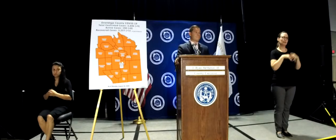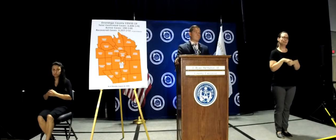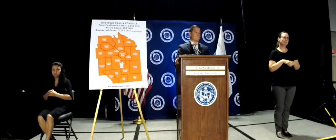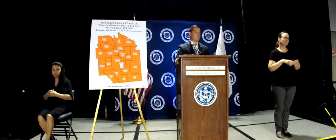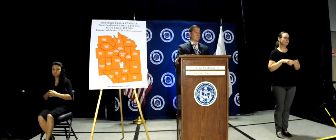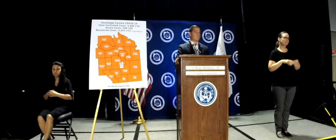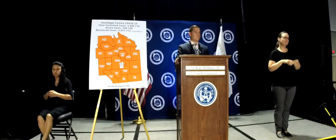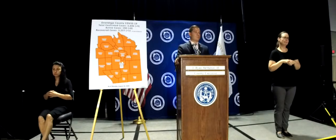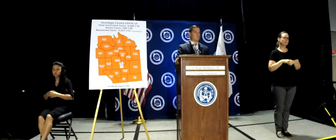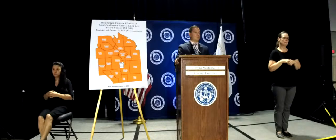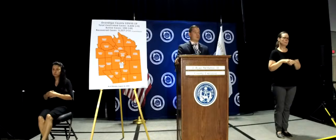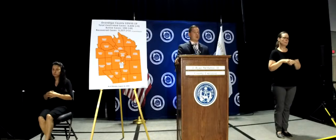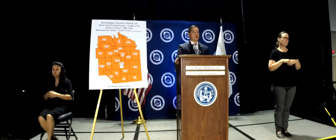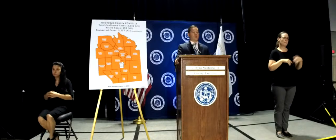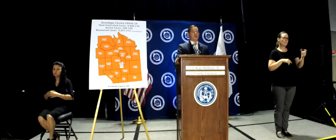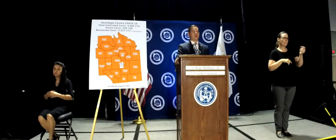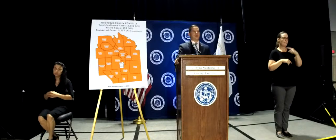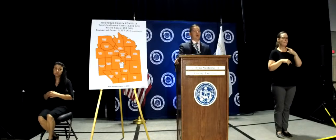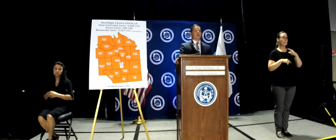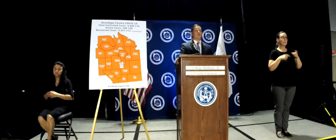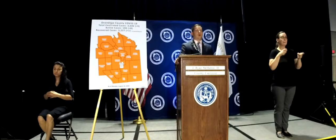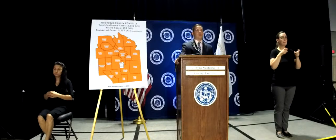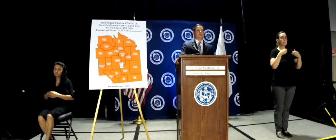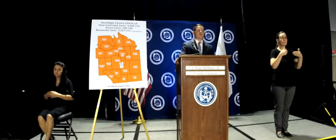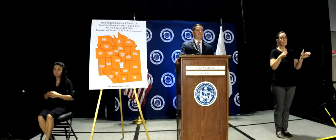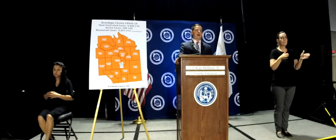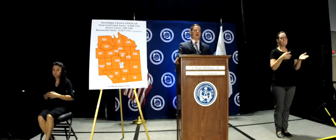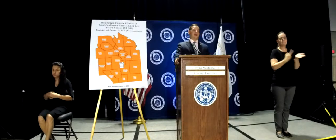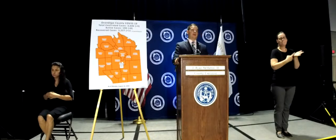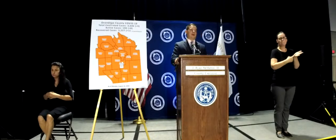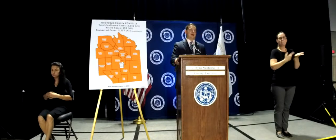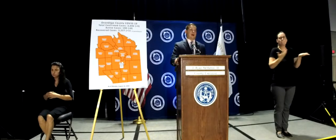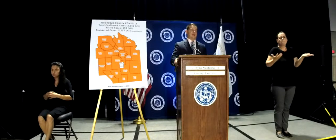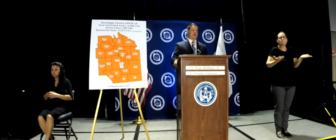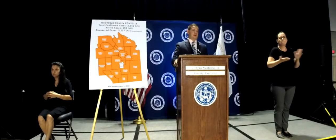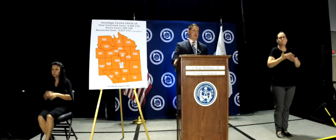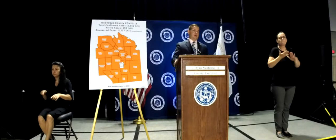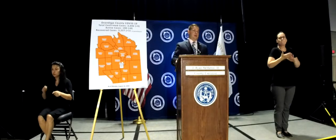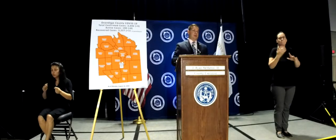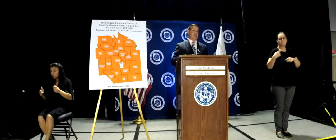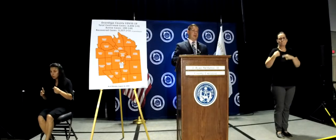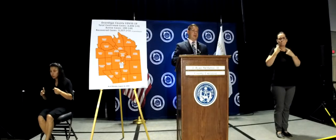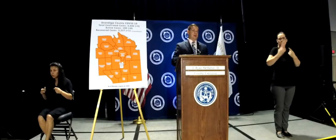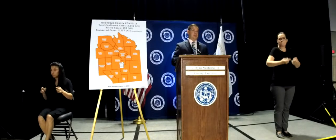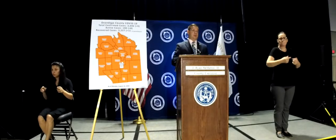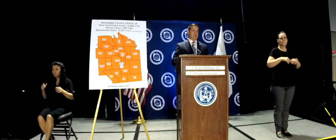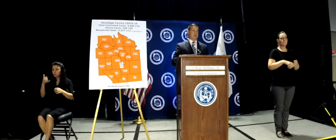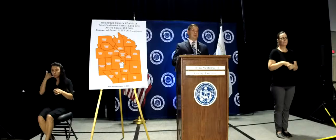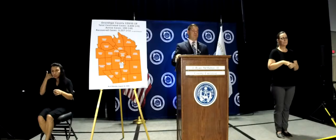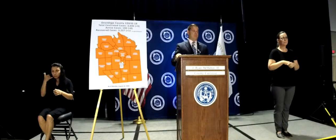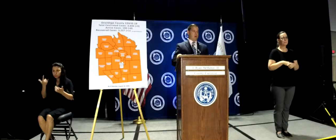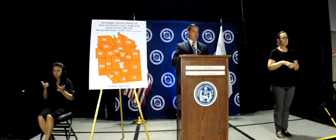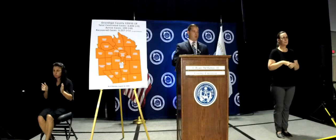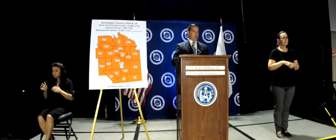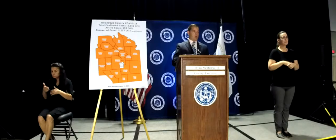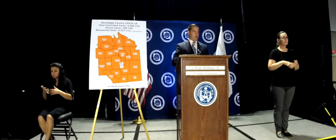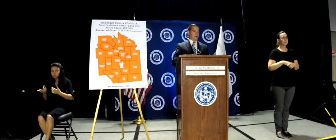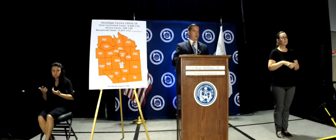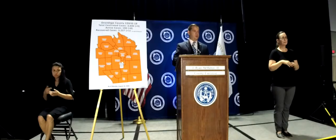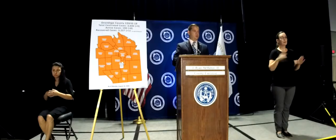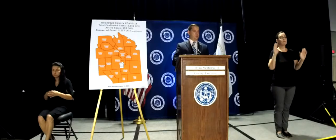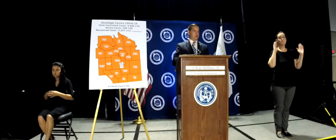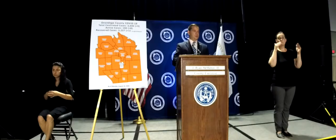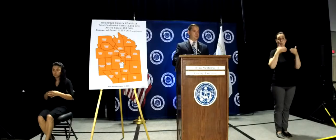control room calls recently? Really, the focus has been on getting these